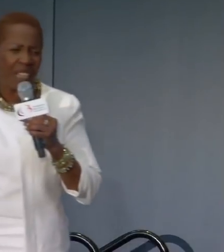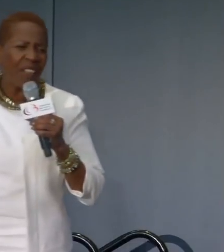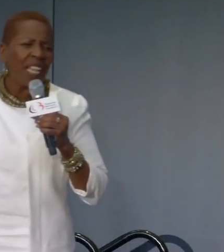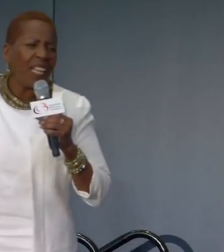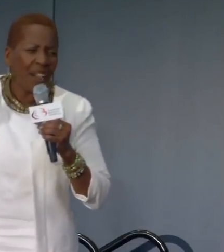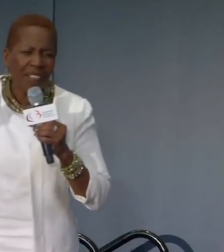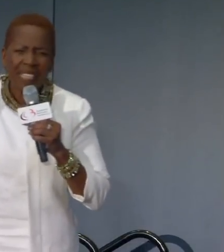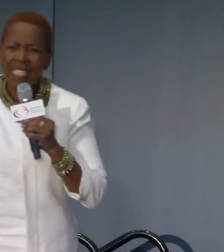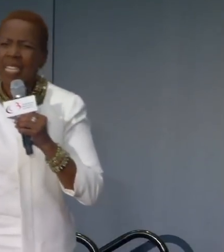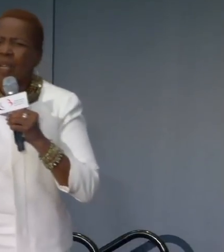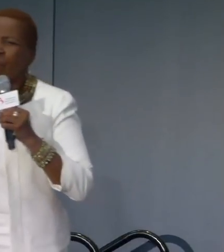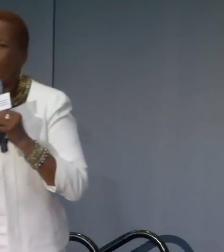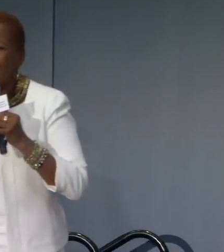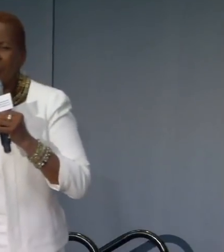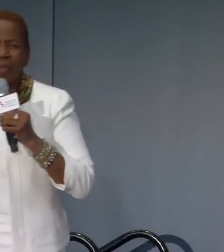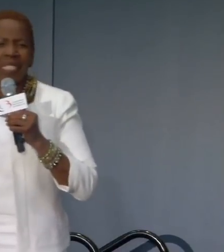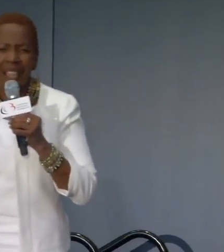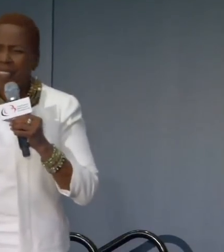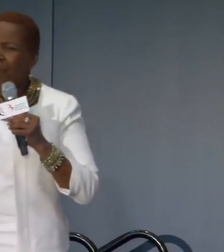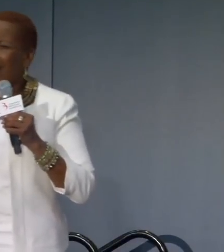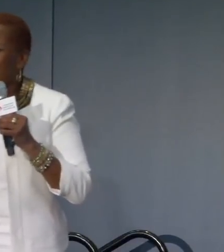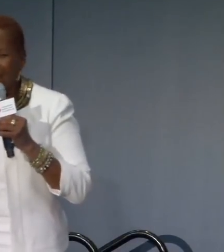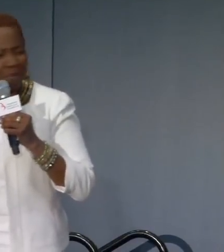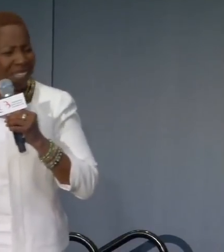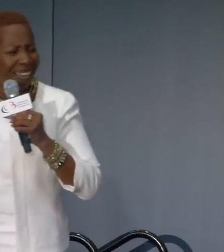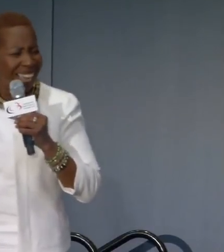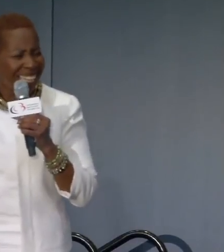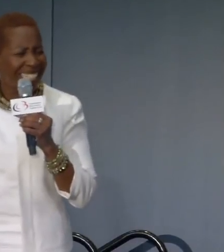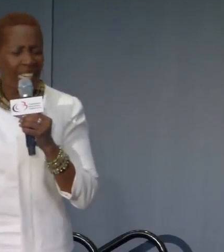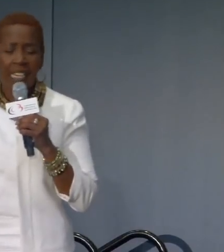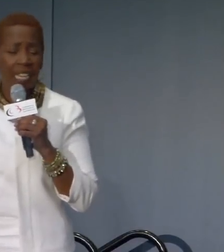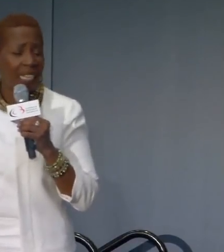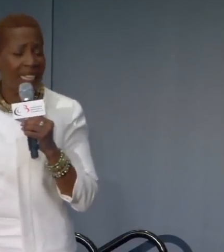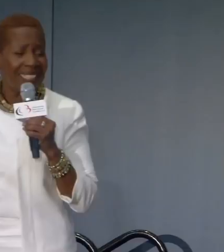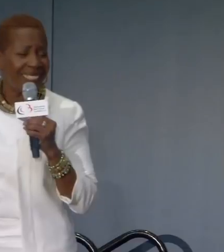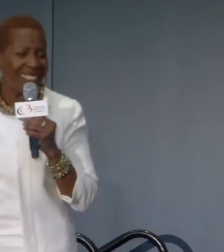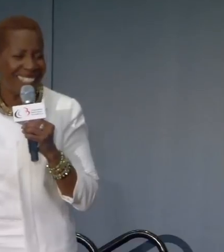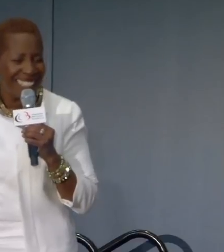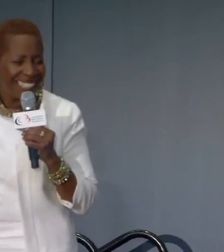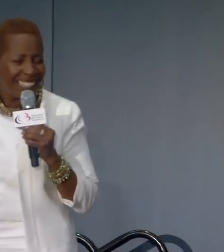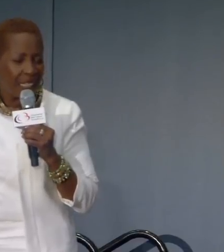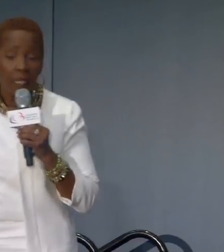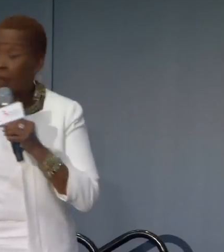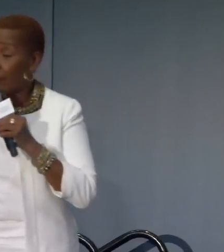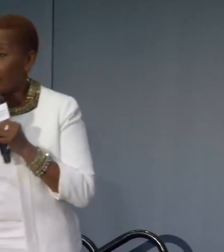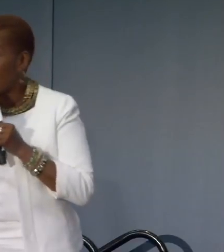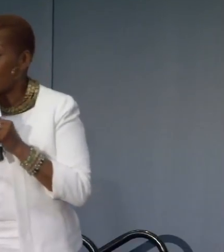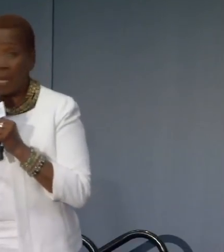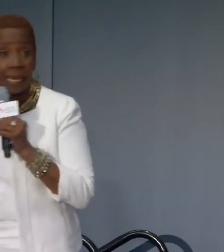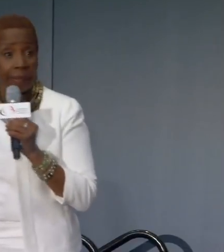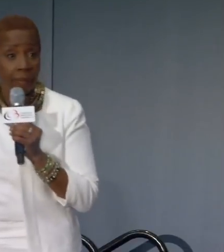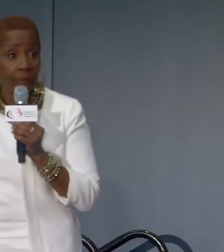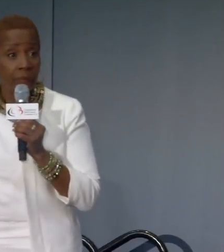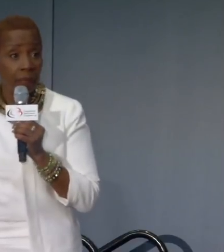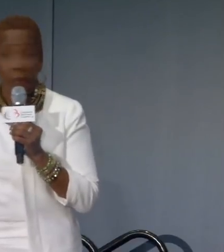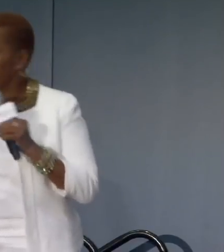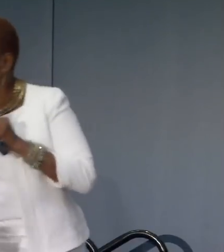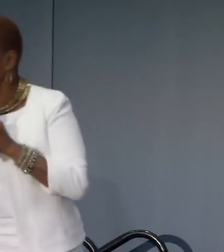about myself loving this woman who was loving my husband, I said, Iyanla, you have lost your